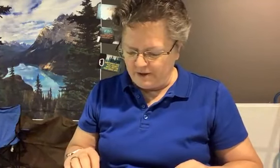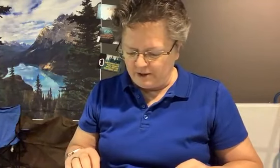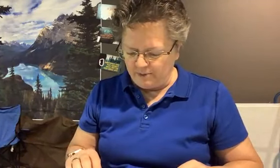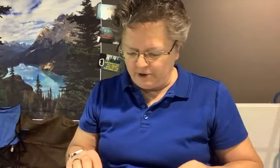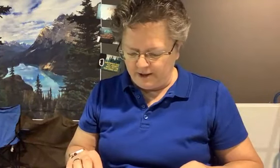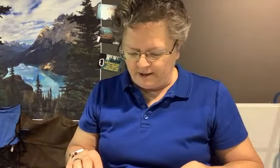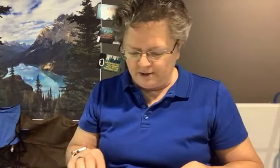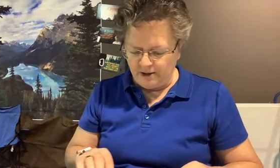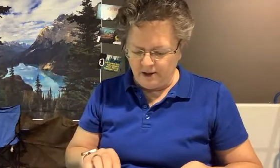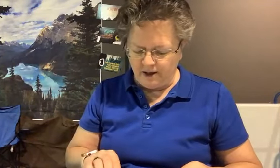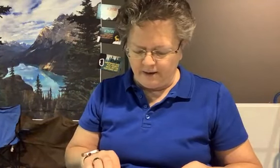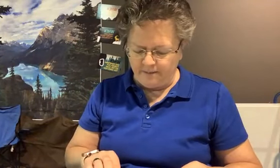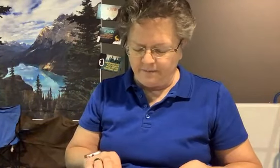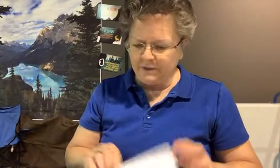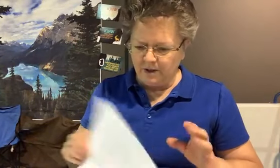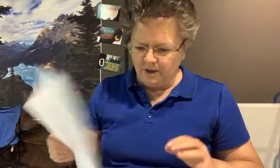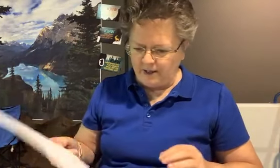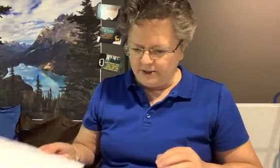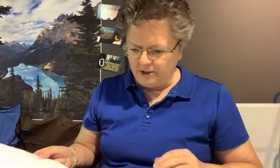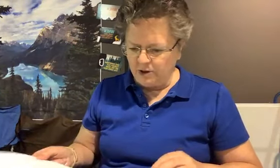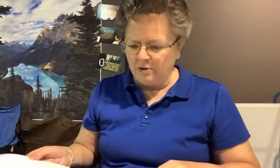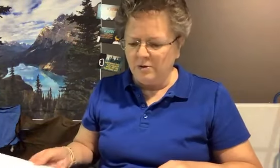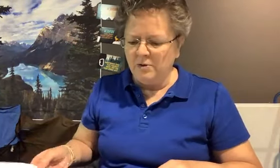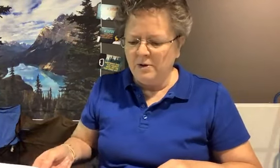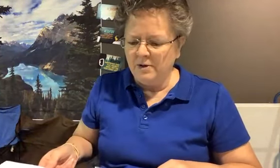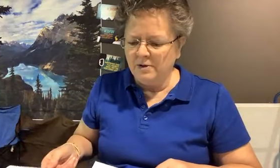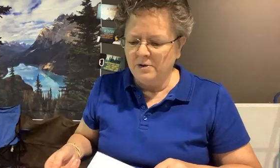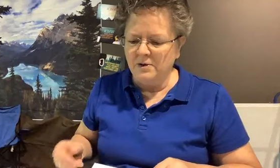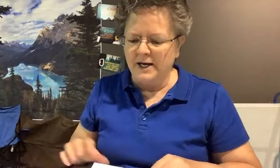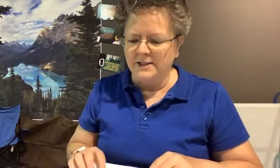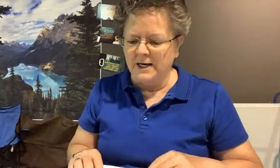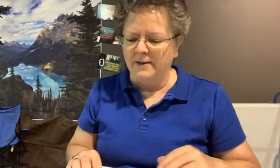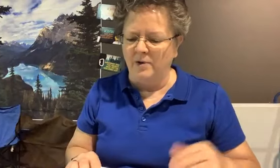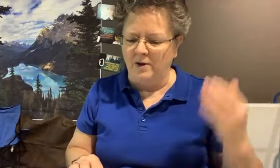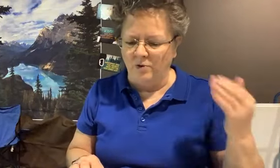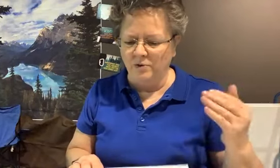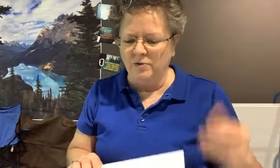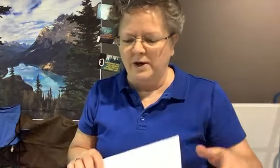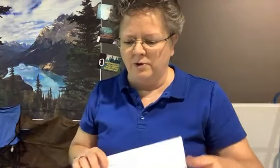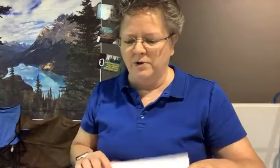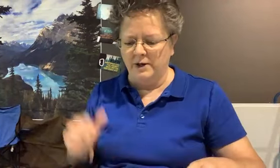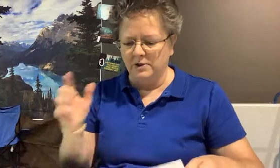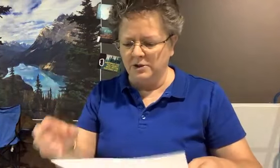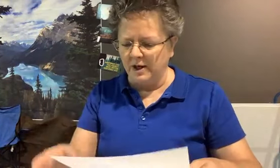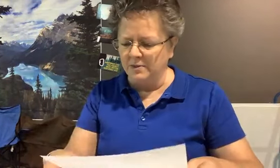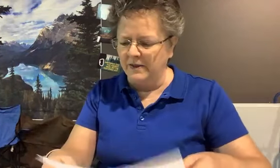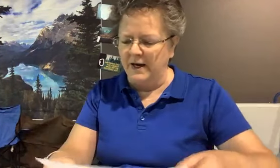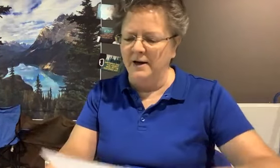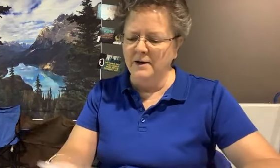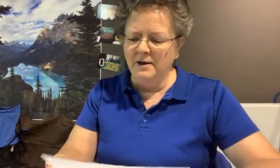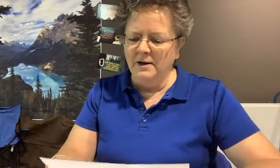there's a couple of things. I sent you that timeline. We'll go through that really quick. Just talked about that.